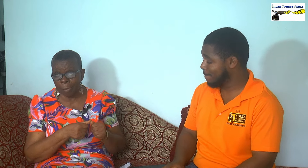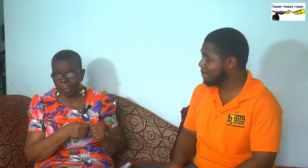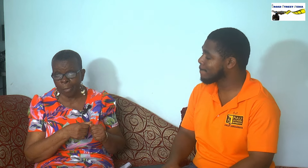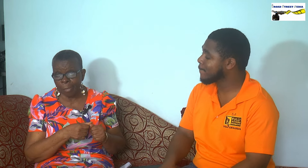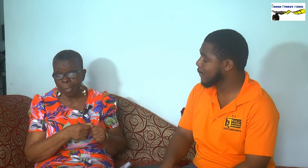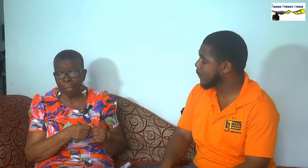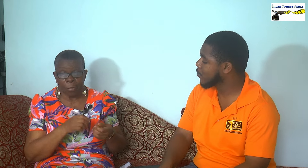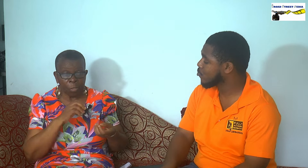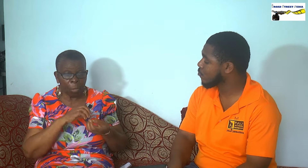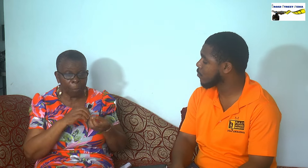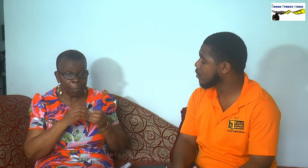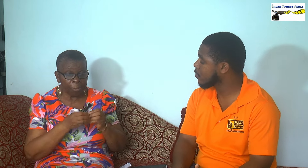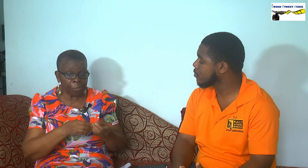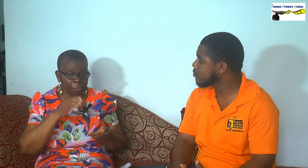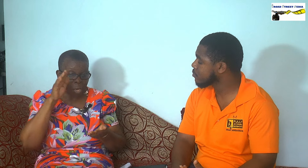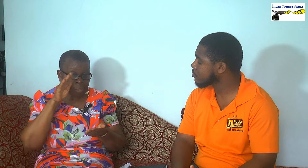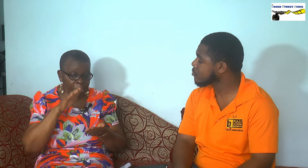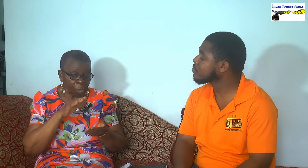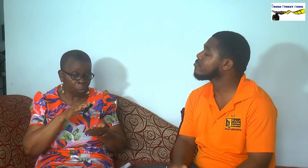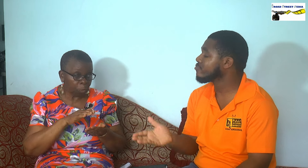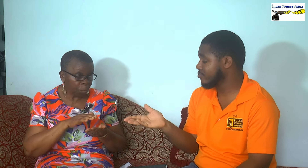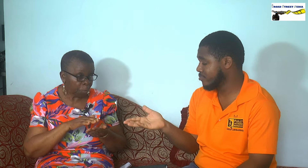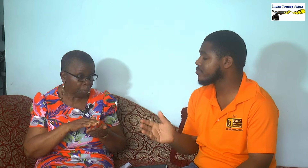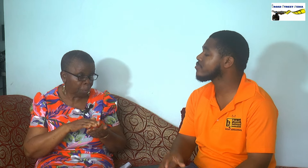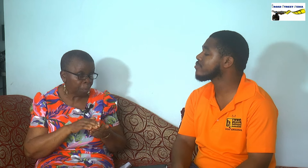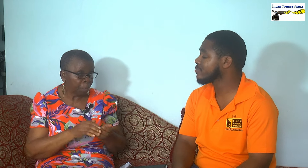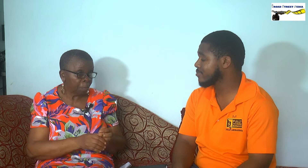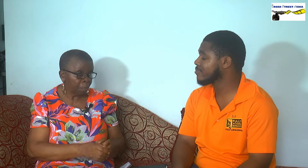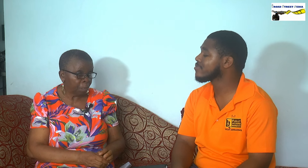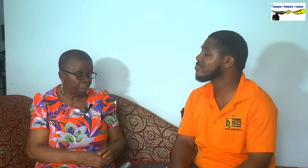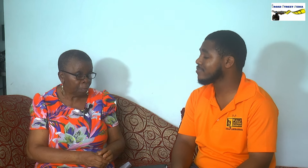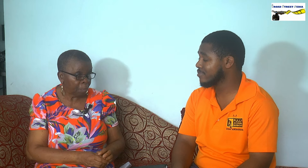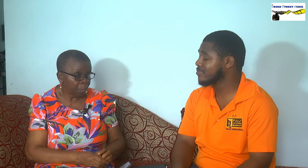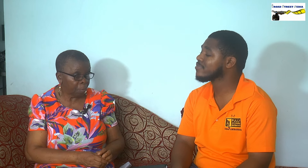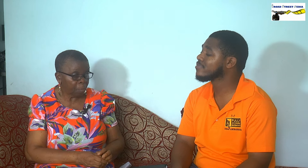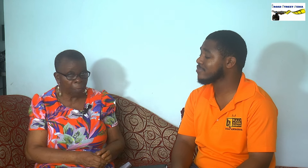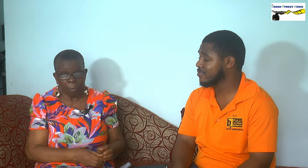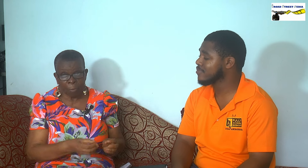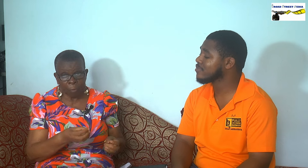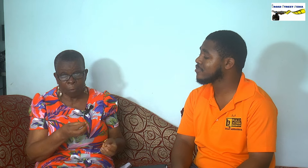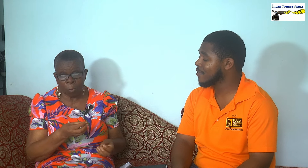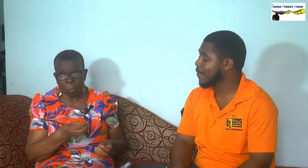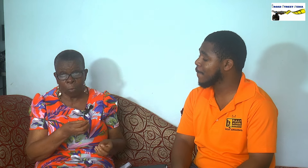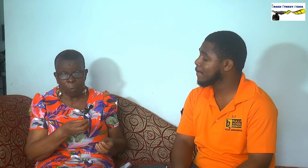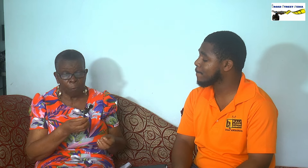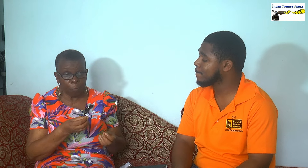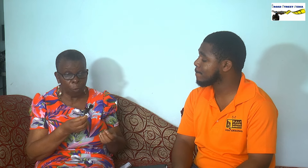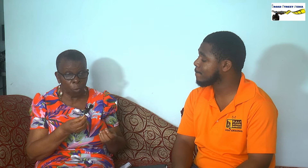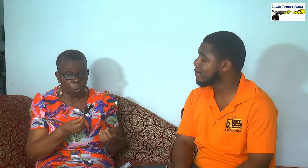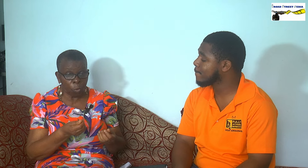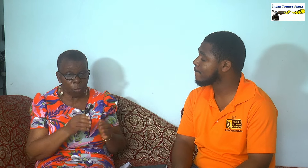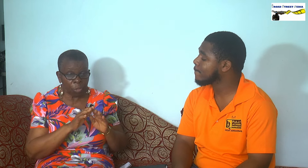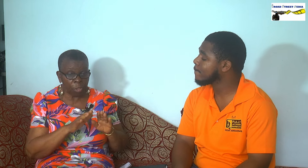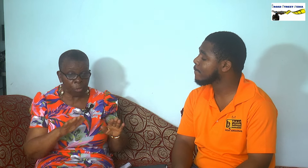remember, the numbers are down. Yeah. Mm-hmm. So, few